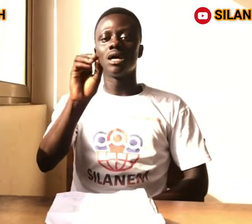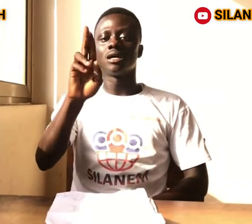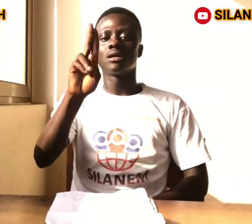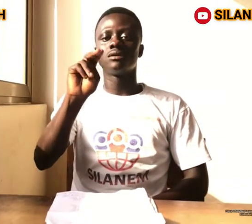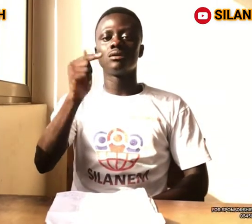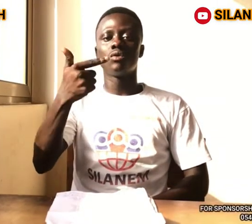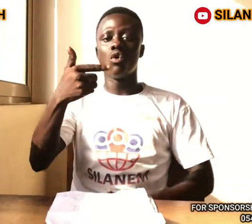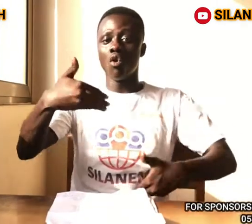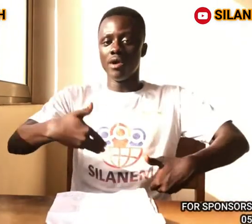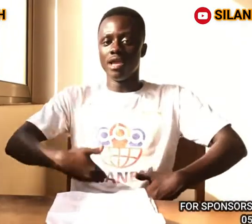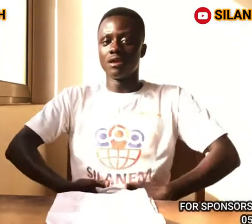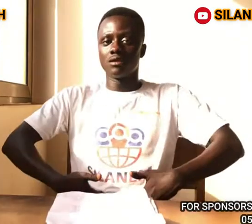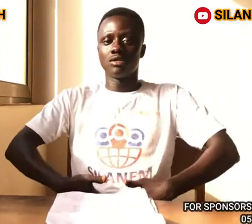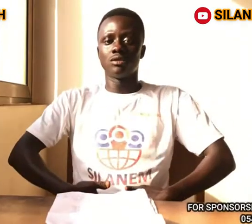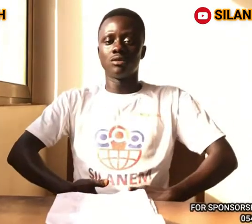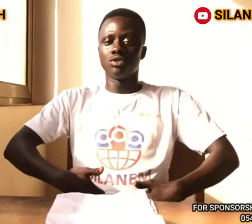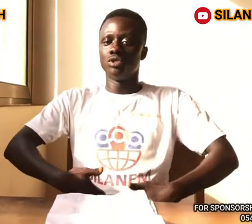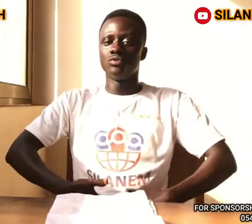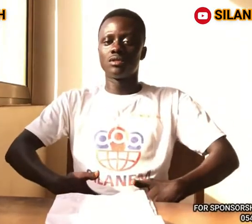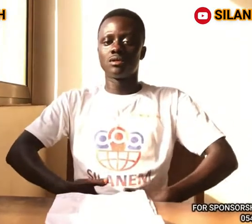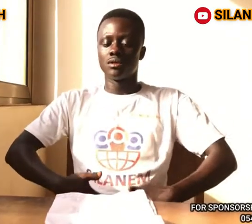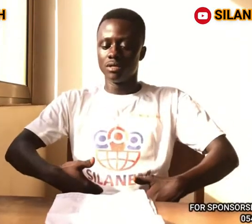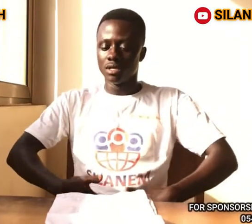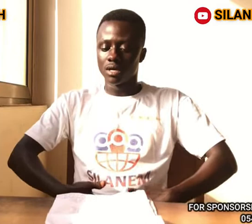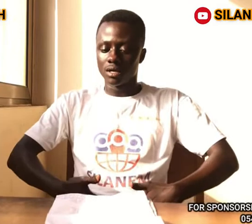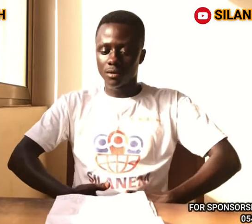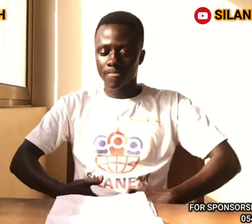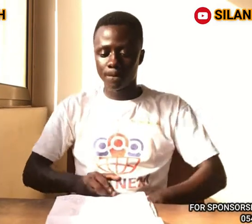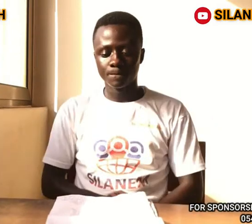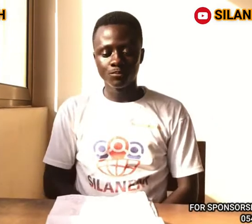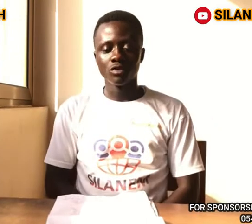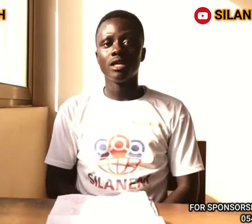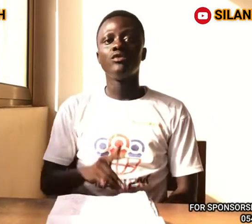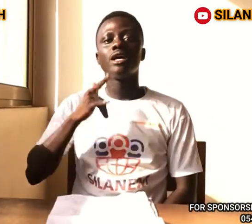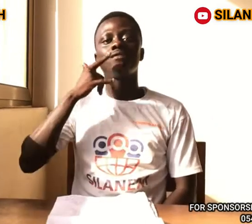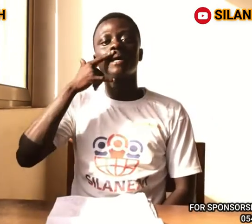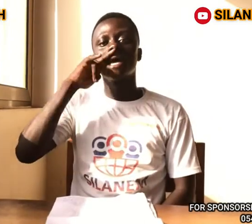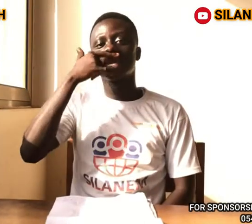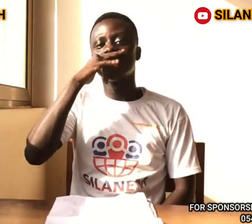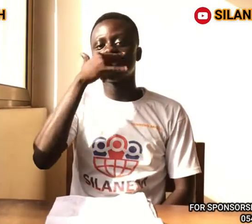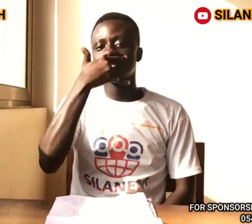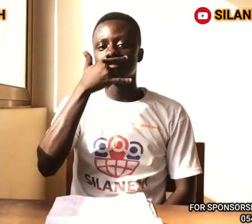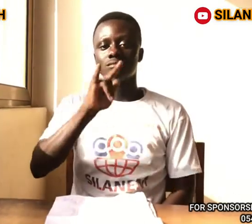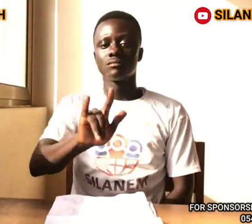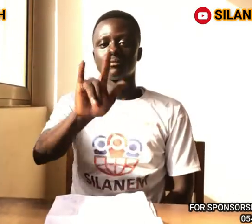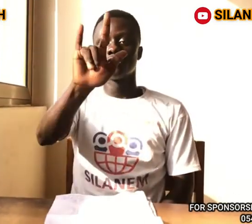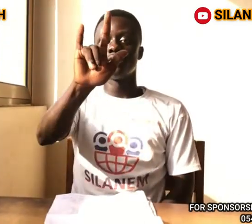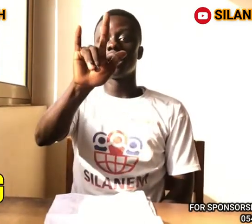young, or yeah, youth, young. And then we have a kid, with the I love